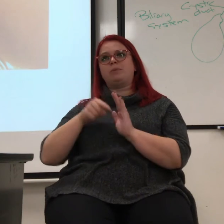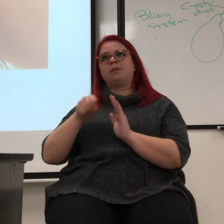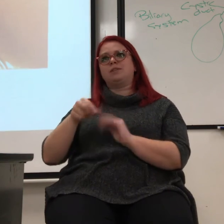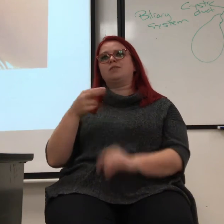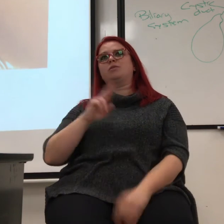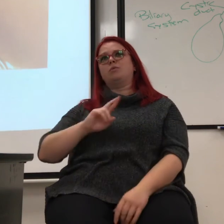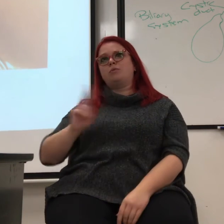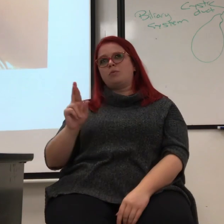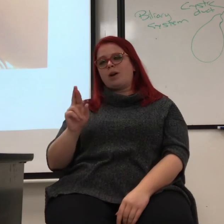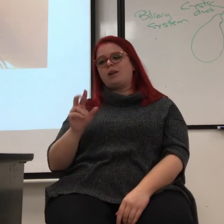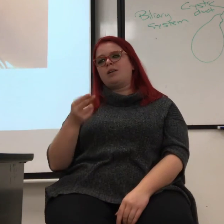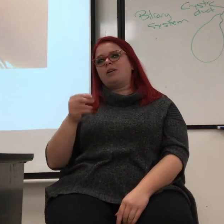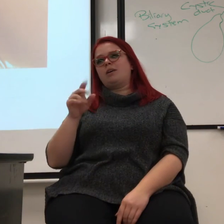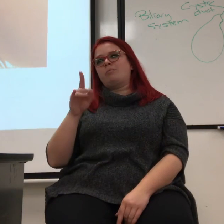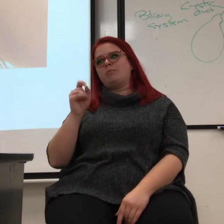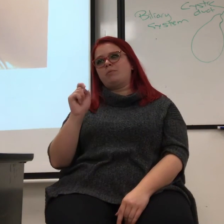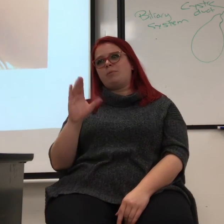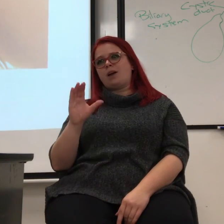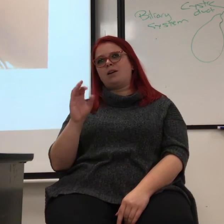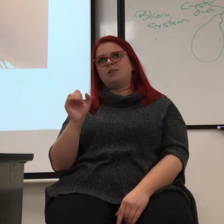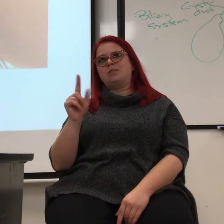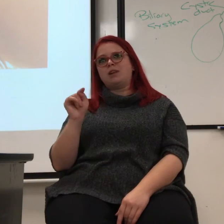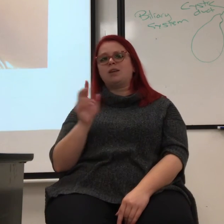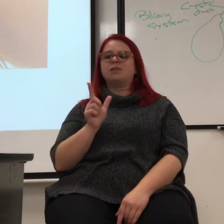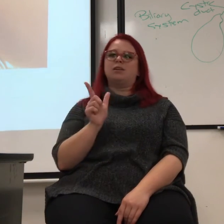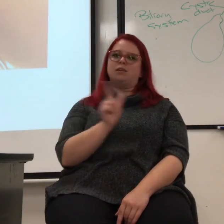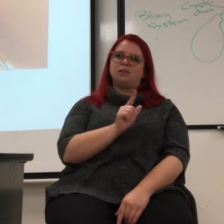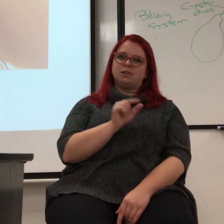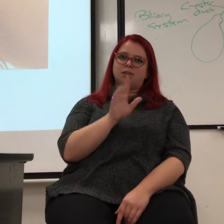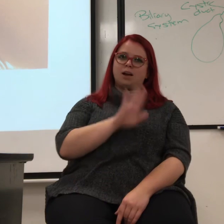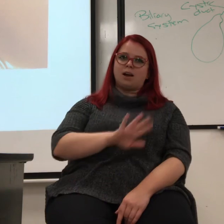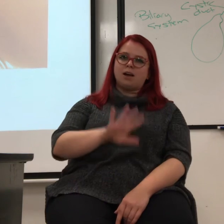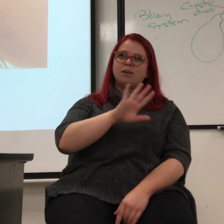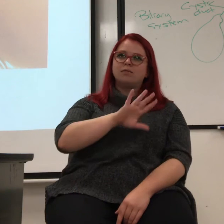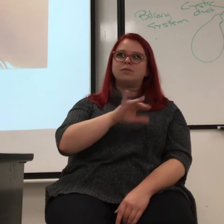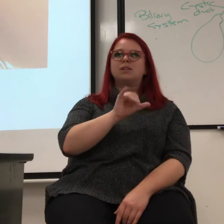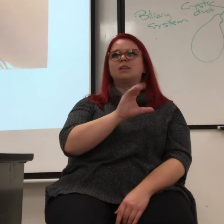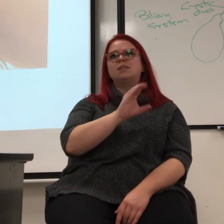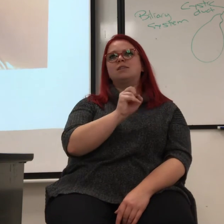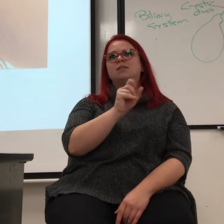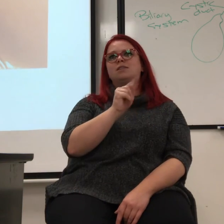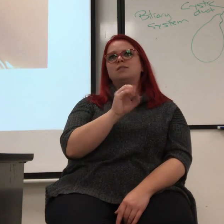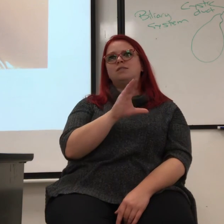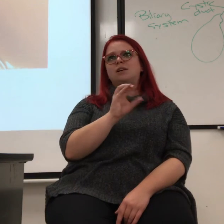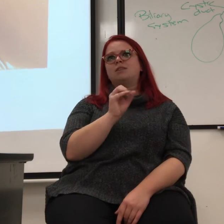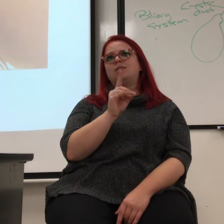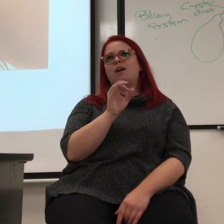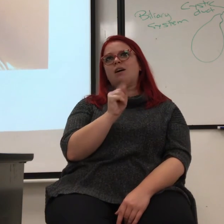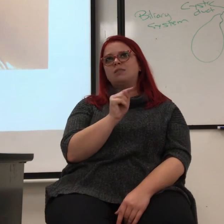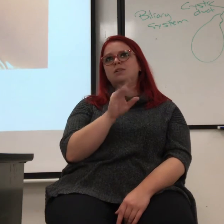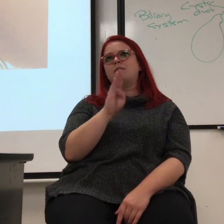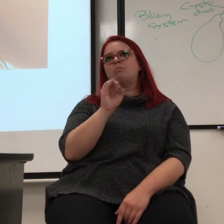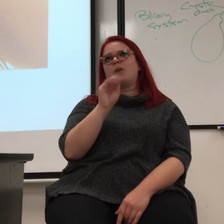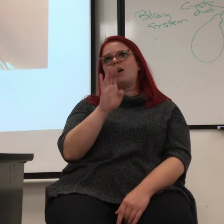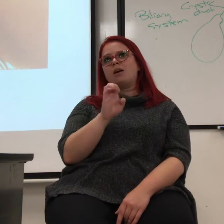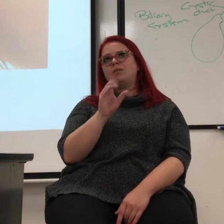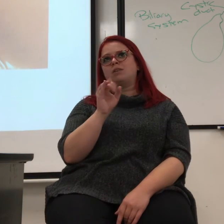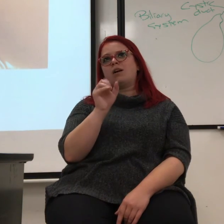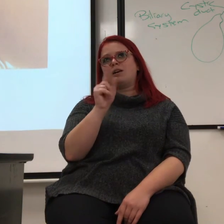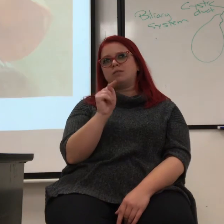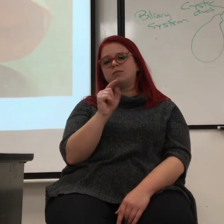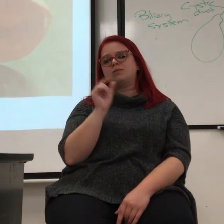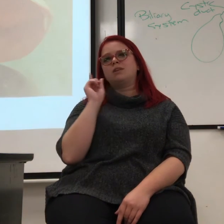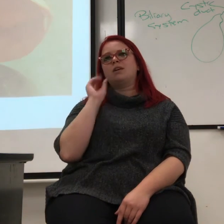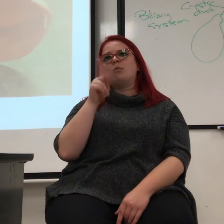duct, left hepatic duct, common hepatic duct, cystic duct, bile duct, portal vein, there's the artery.